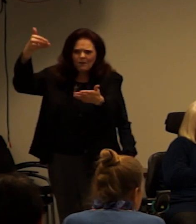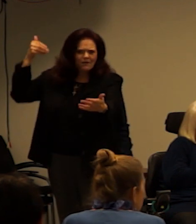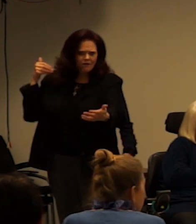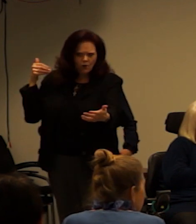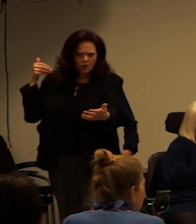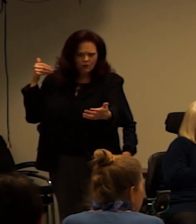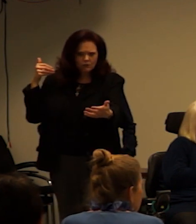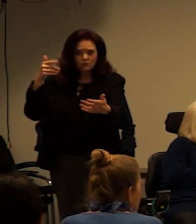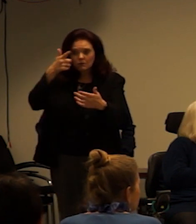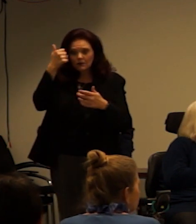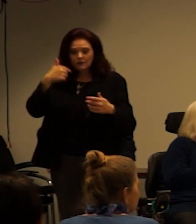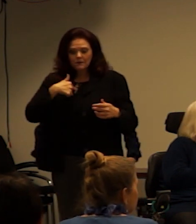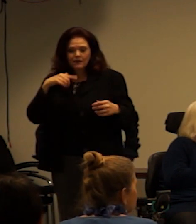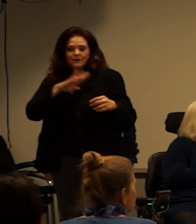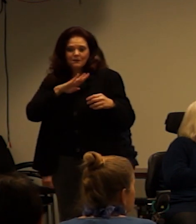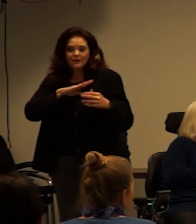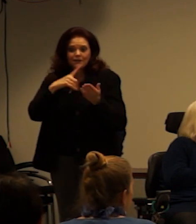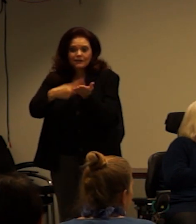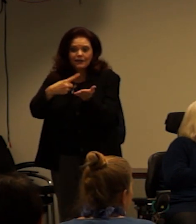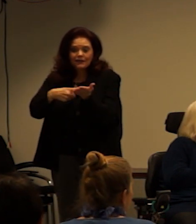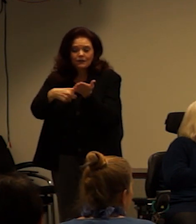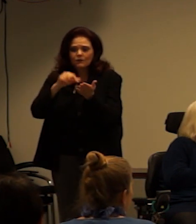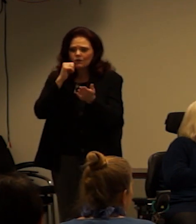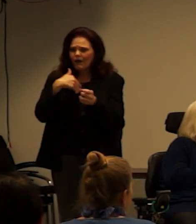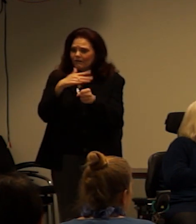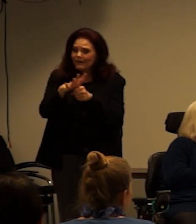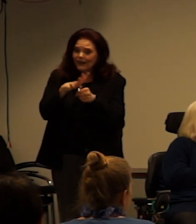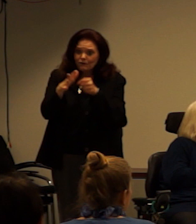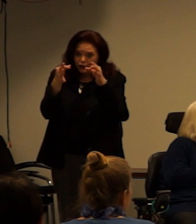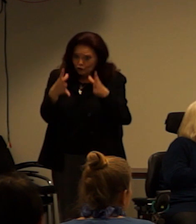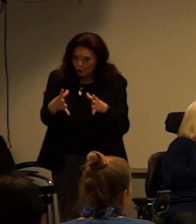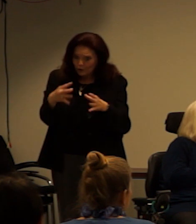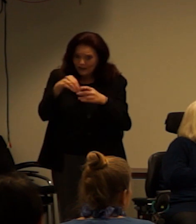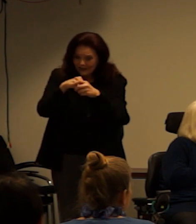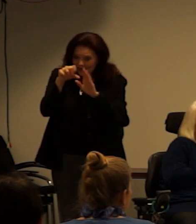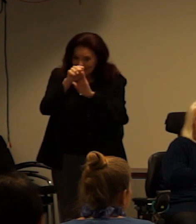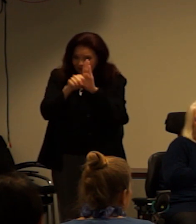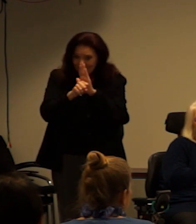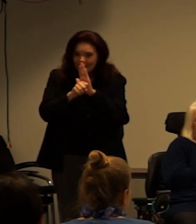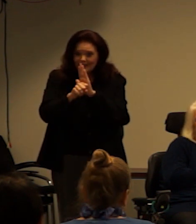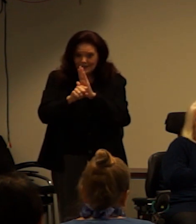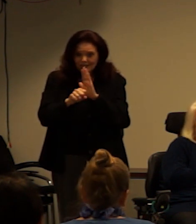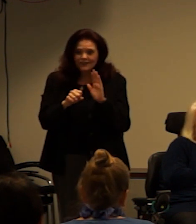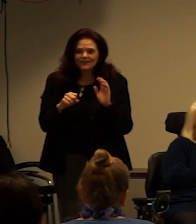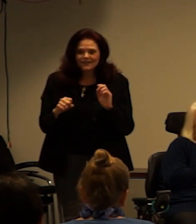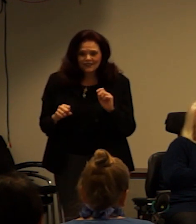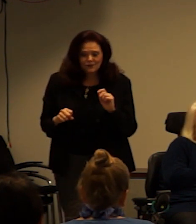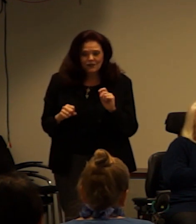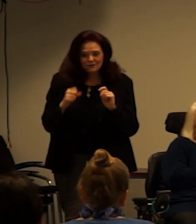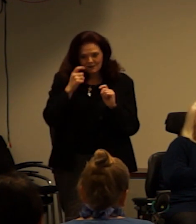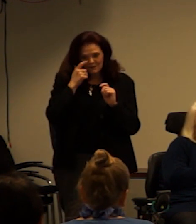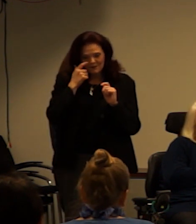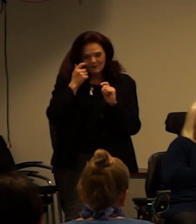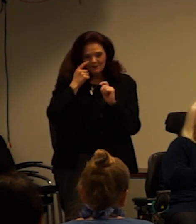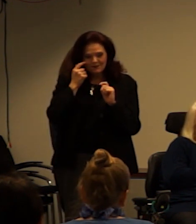advance. Because Ben and I have been talking, we don't have quite enough interpreters in the state of Mississippi. Yes.